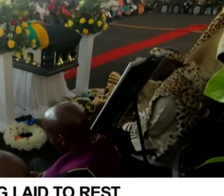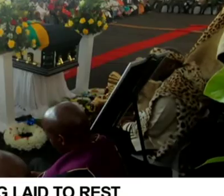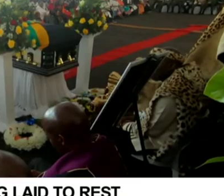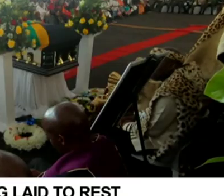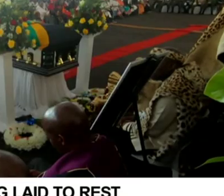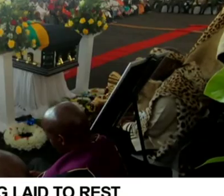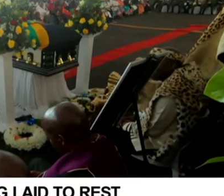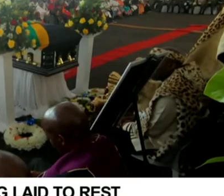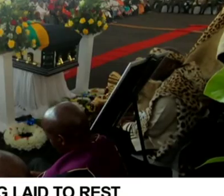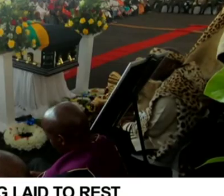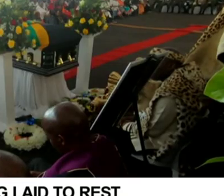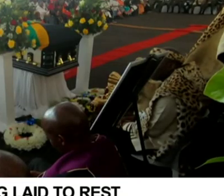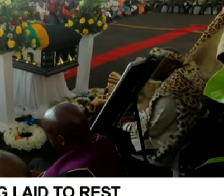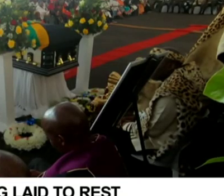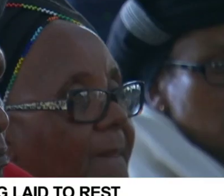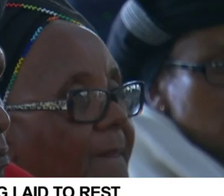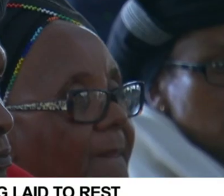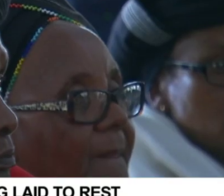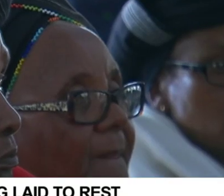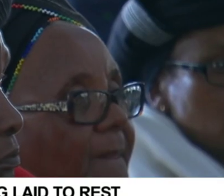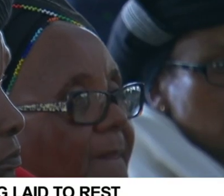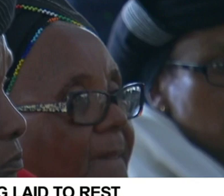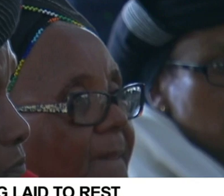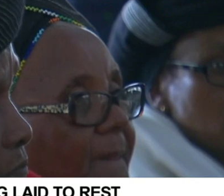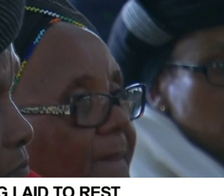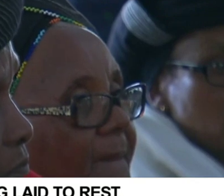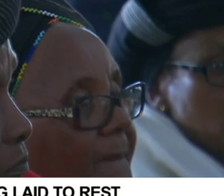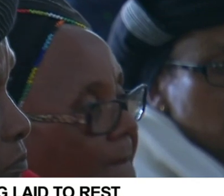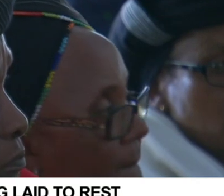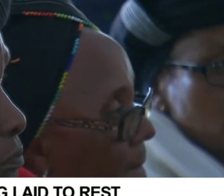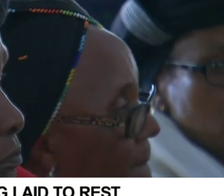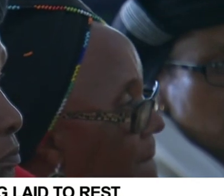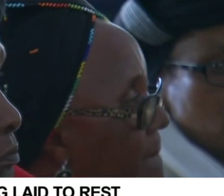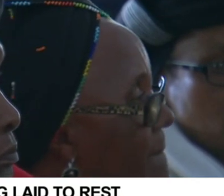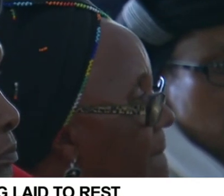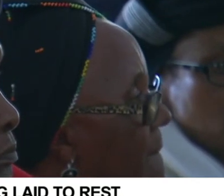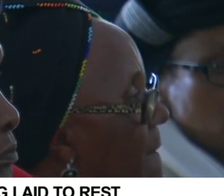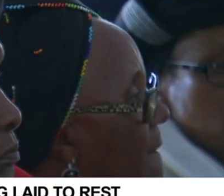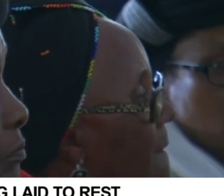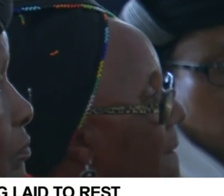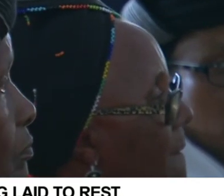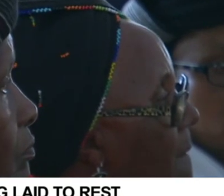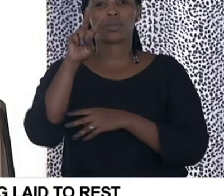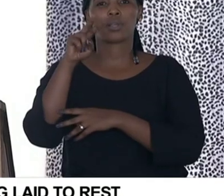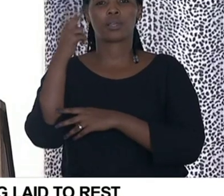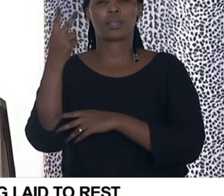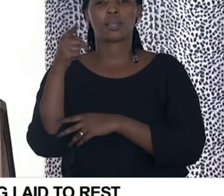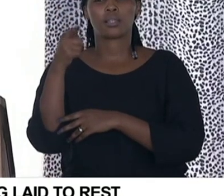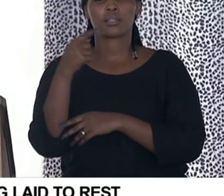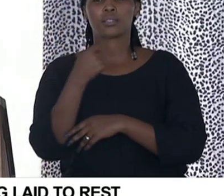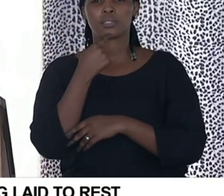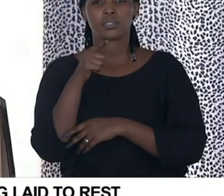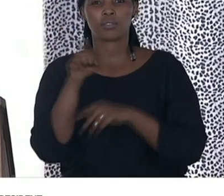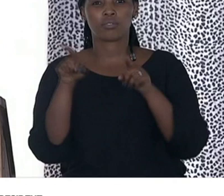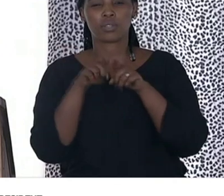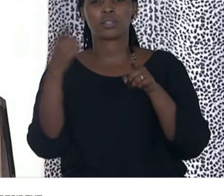In his tribute, Mbeki reminded mourners about the king's anti-xenophobic sentiments. His family denounced attacks against